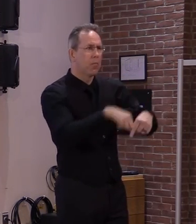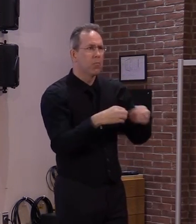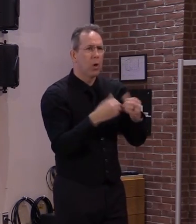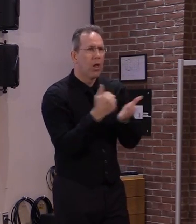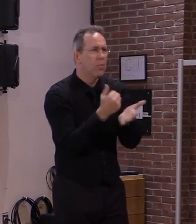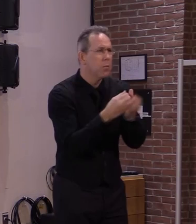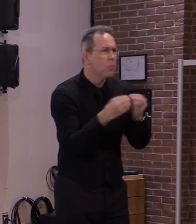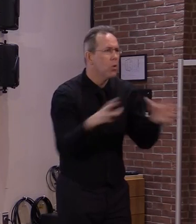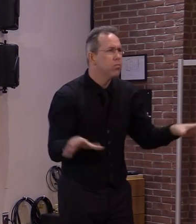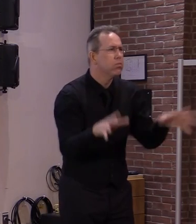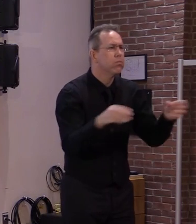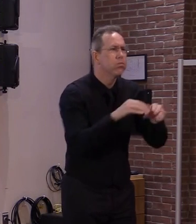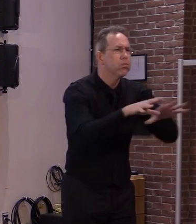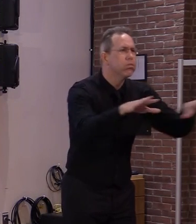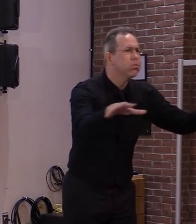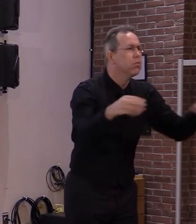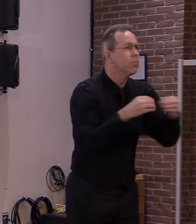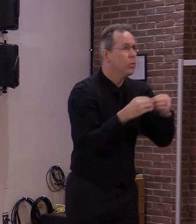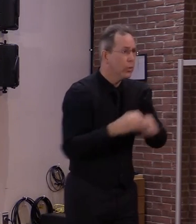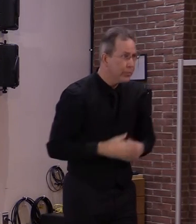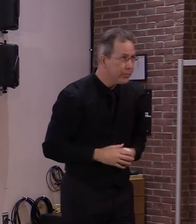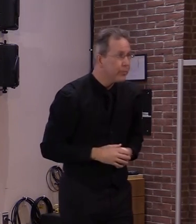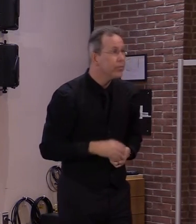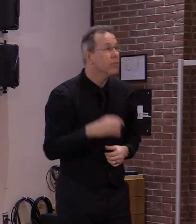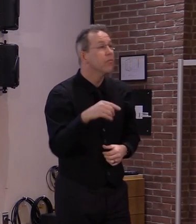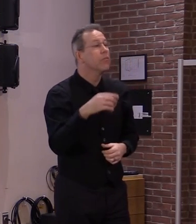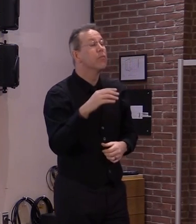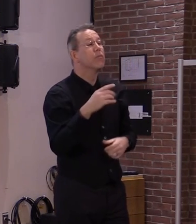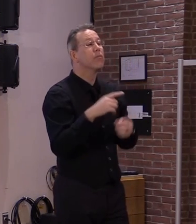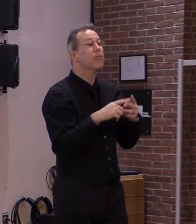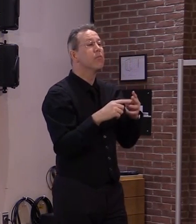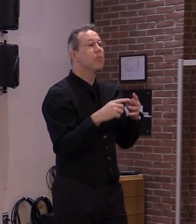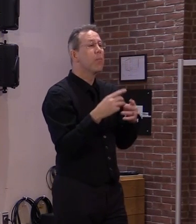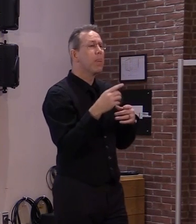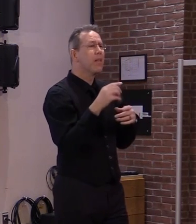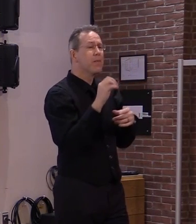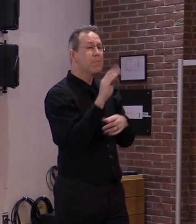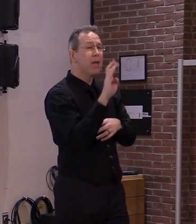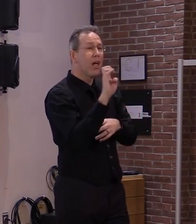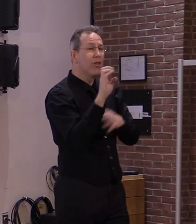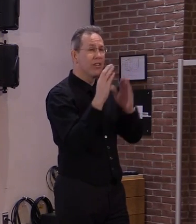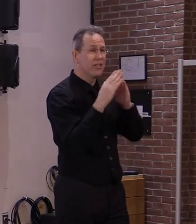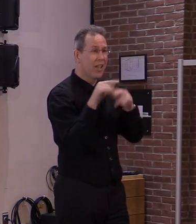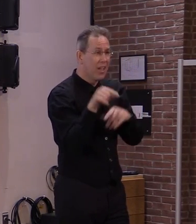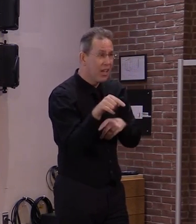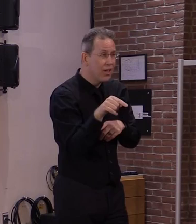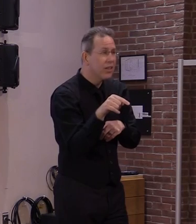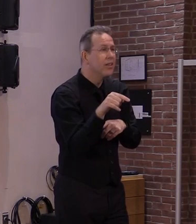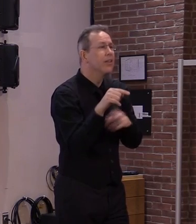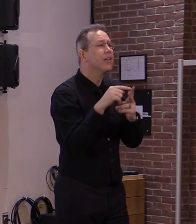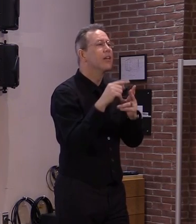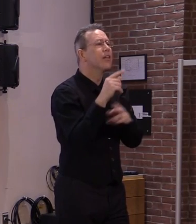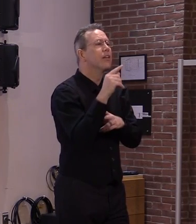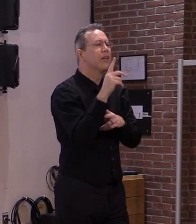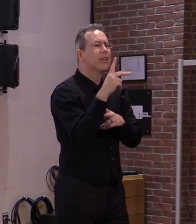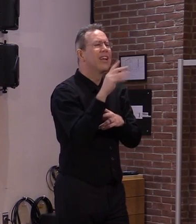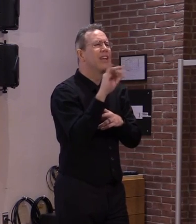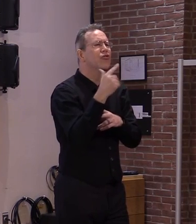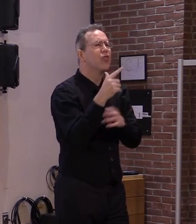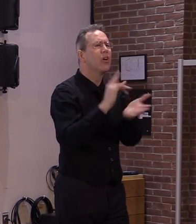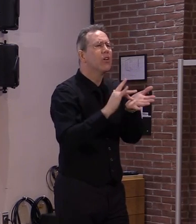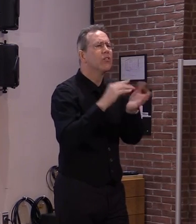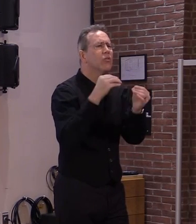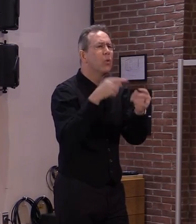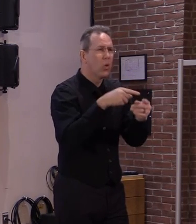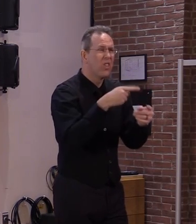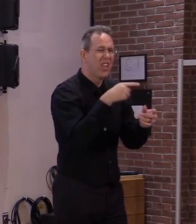in the first week of March. Approximately 1,000 doses of vaccine are anticipated to be available